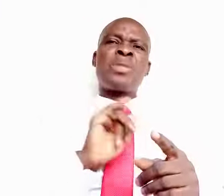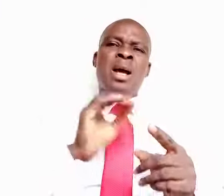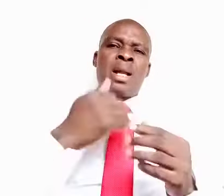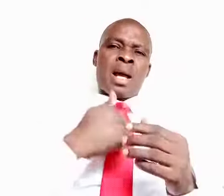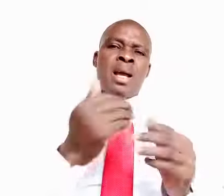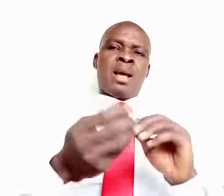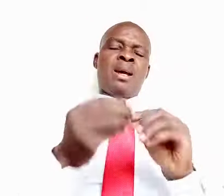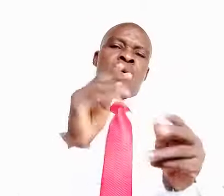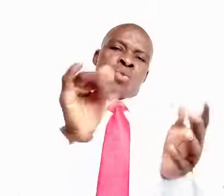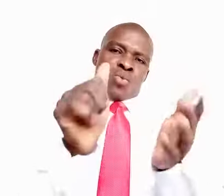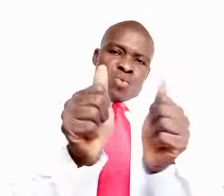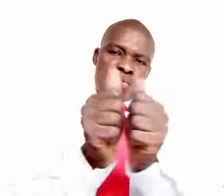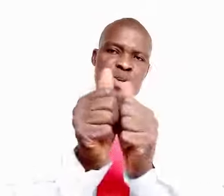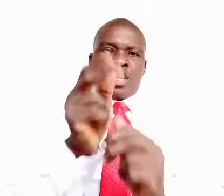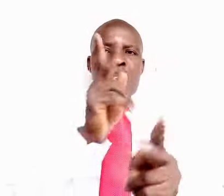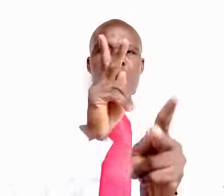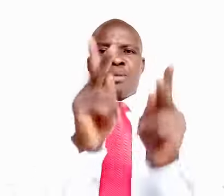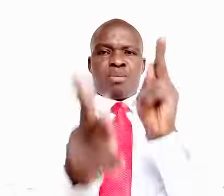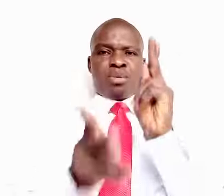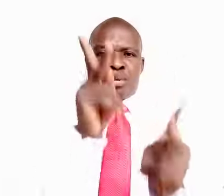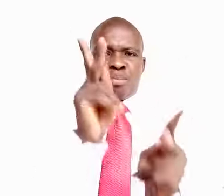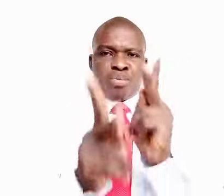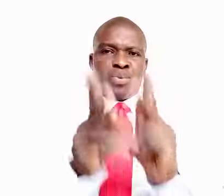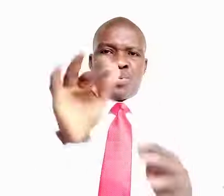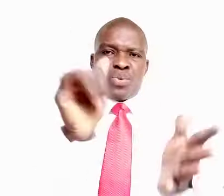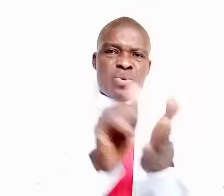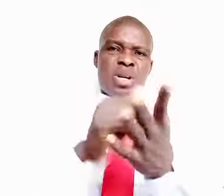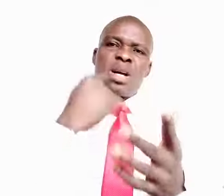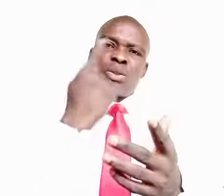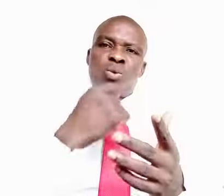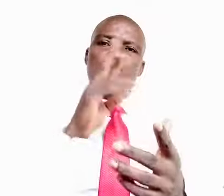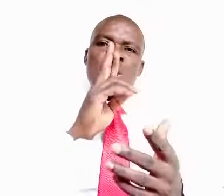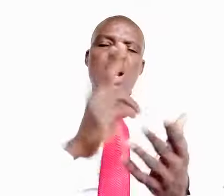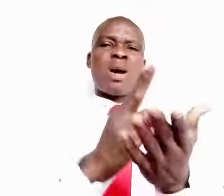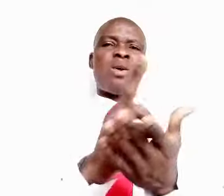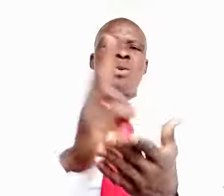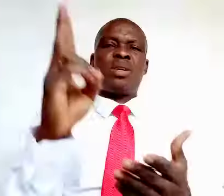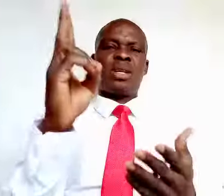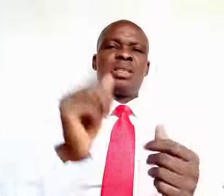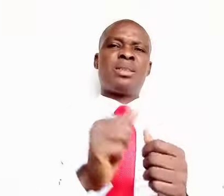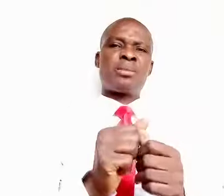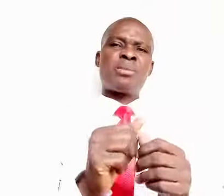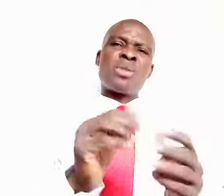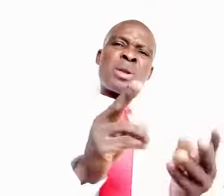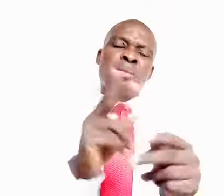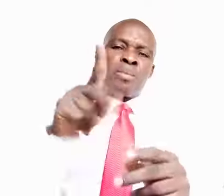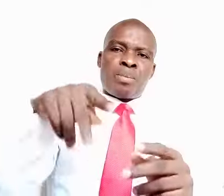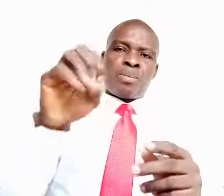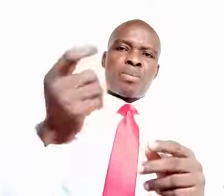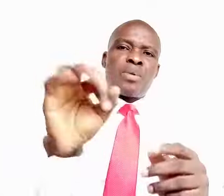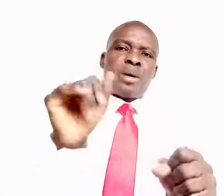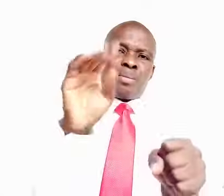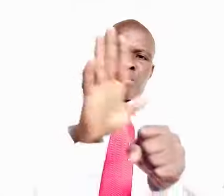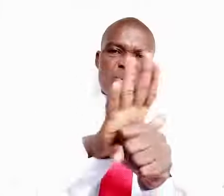people who are honest, motivated and intelligent. Peer pressure can make weak individuals